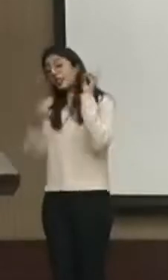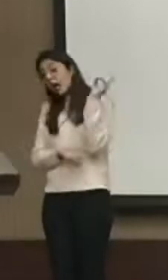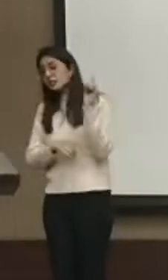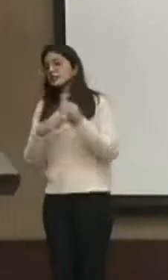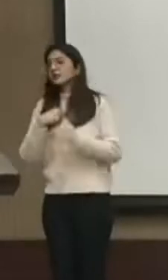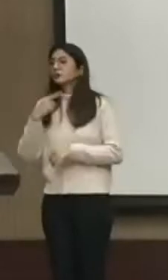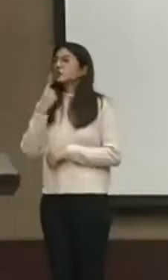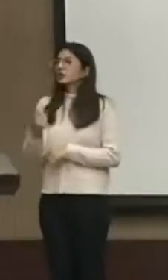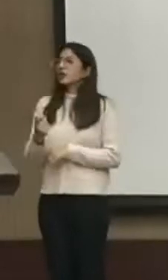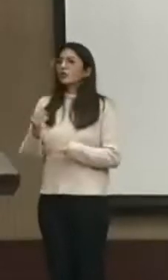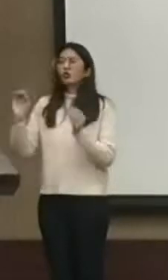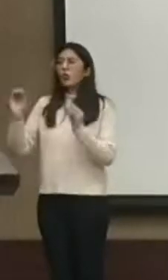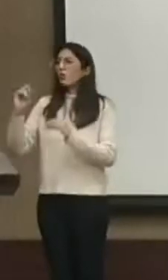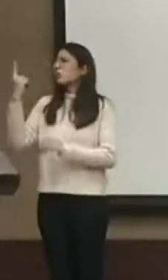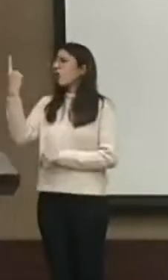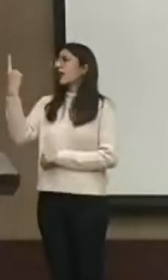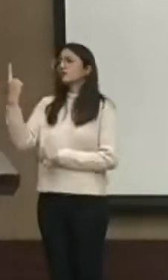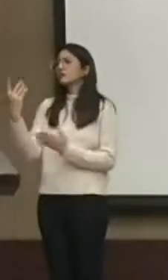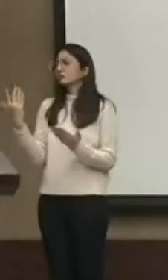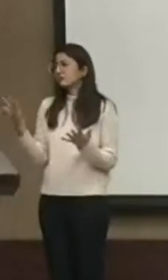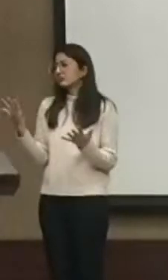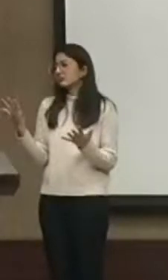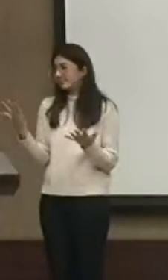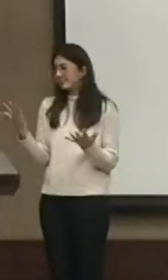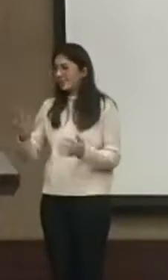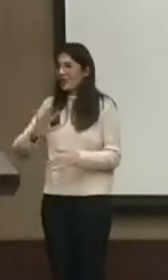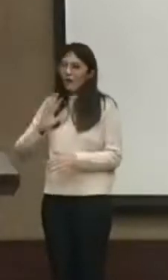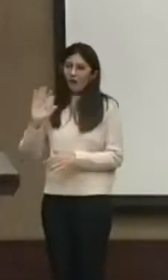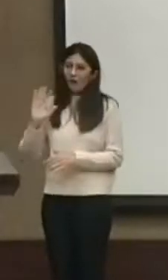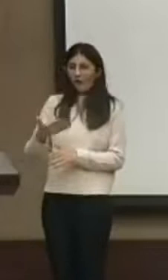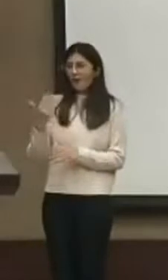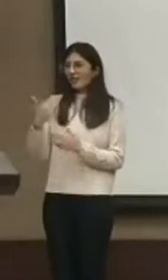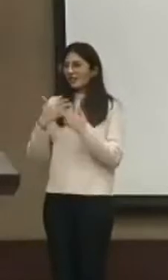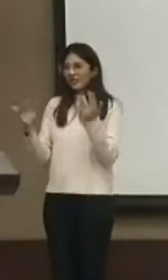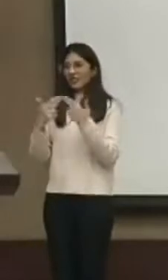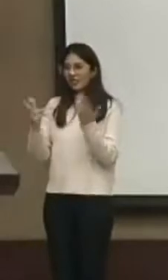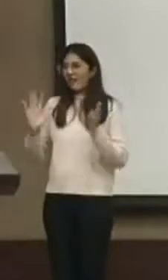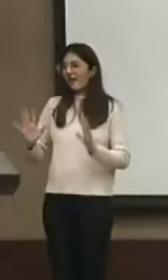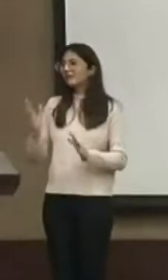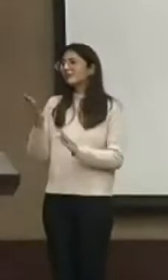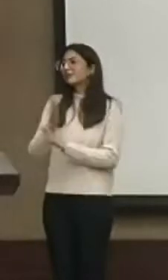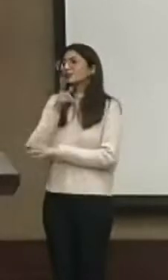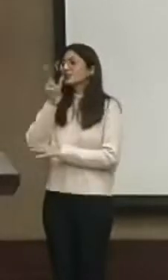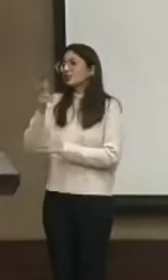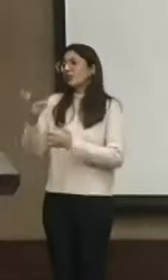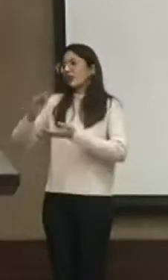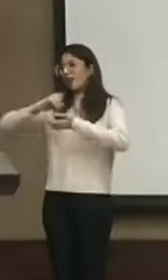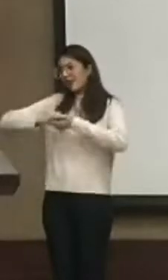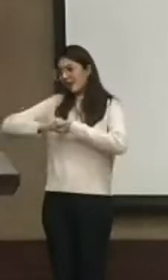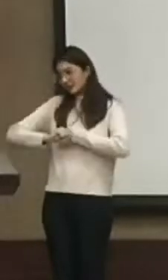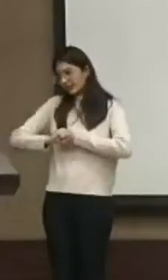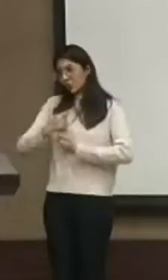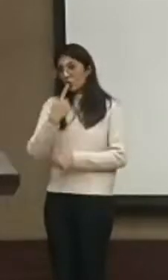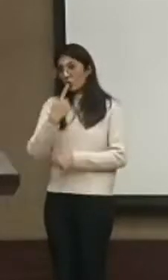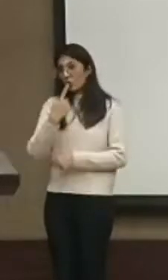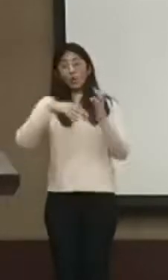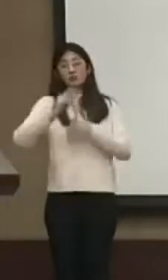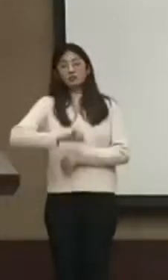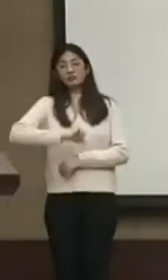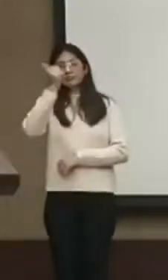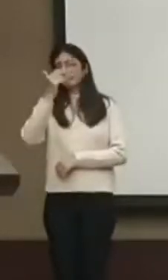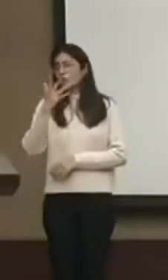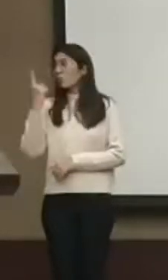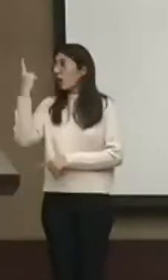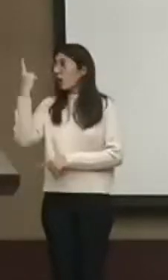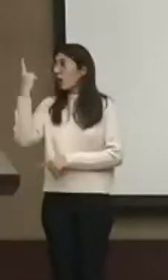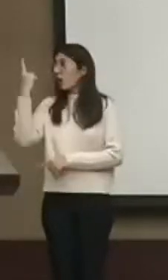least, I think no one person can do this. All of this, we heard about alliances. Not one organization, not one government, not